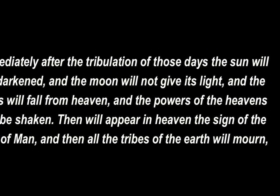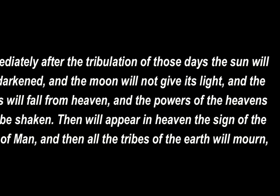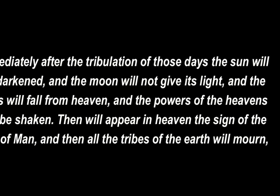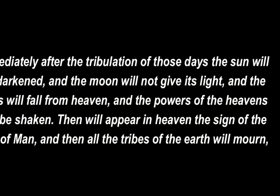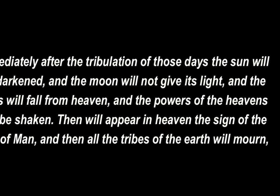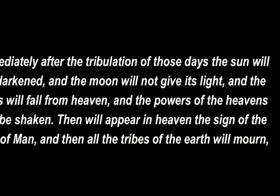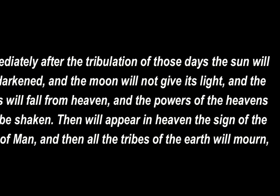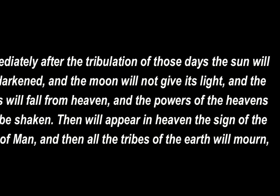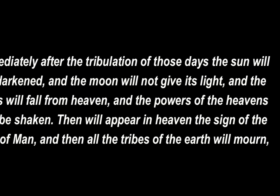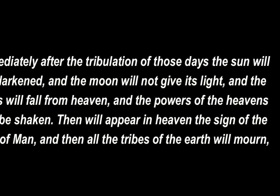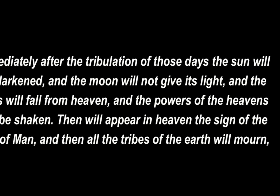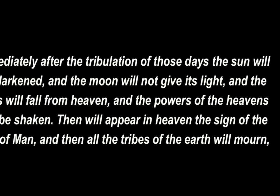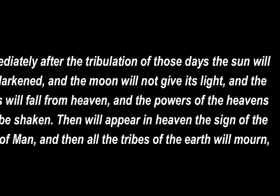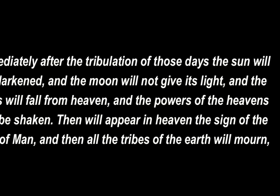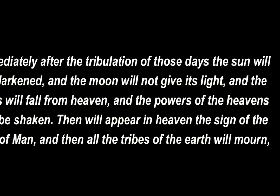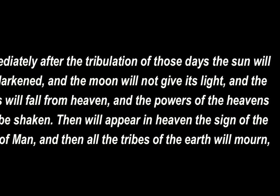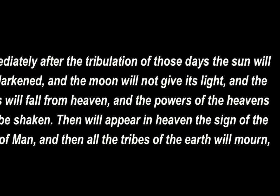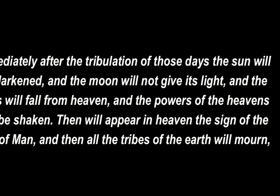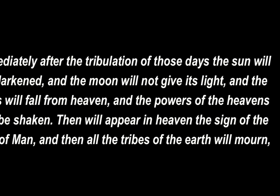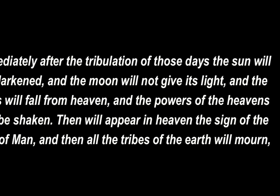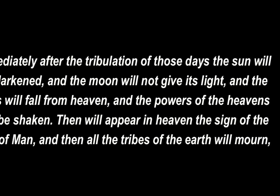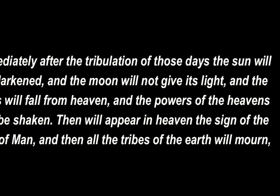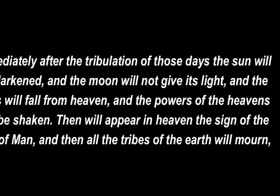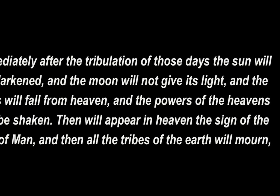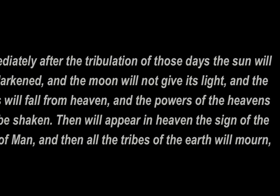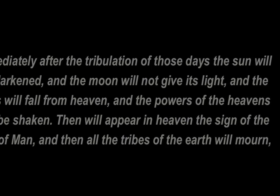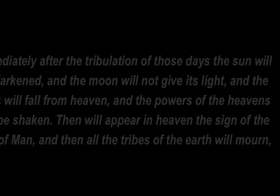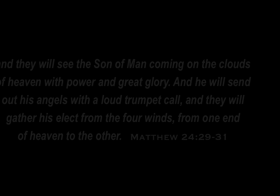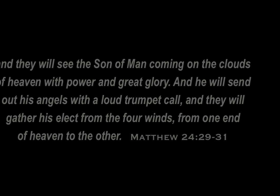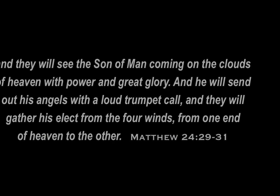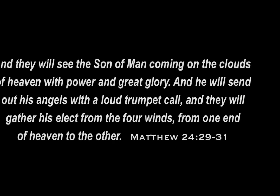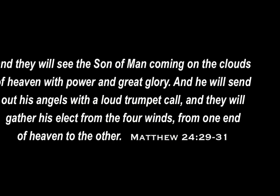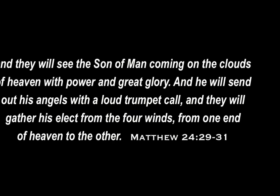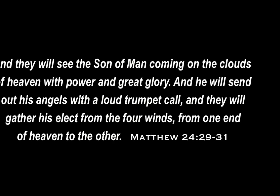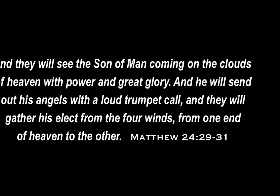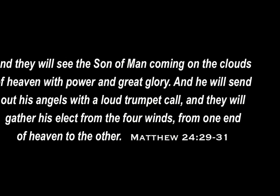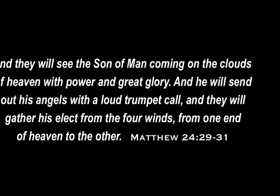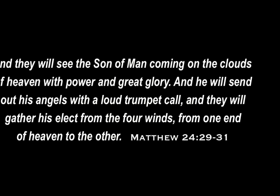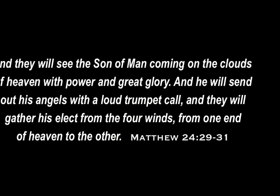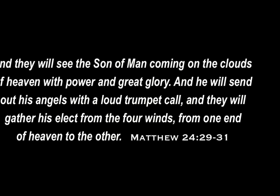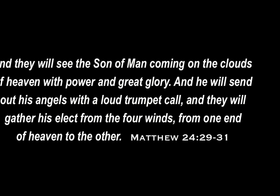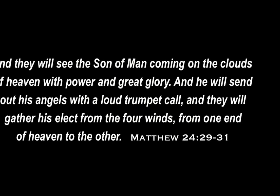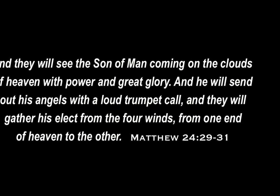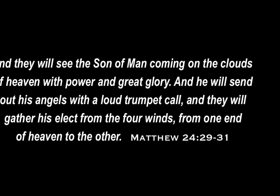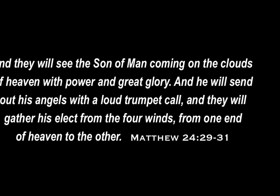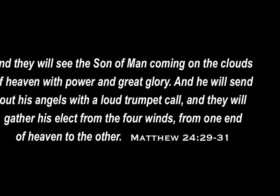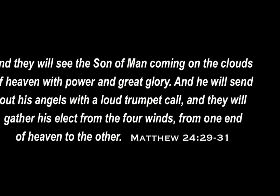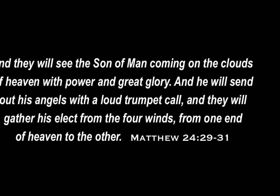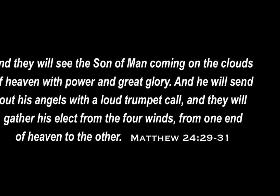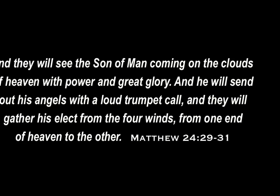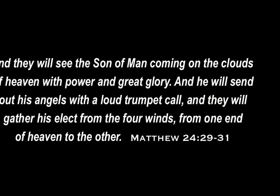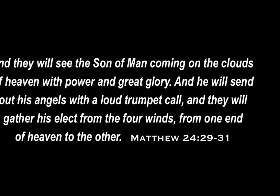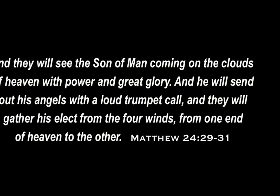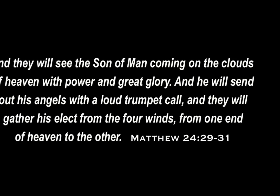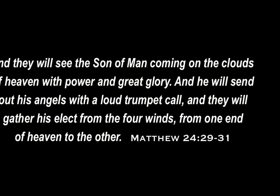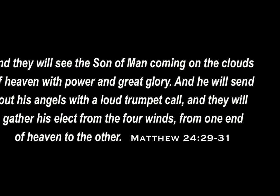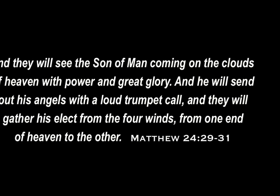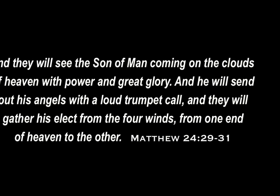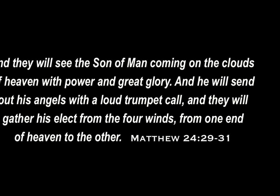the sign of the Son of Man. And then all the tribes of the earth will mourn, and they will see the Son of Man coming on the clouds of heaven with